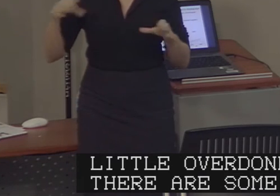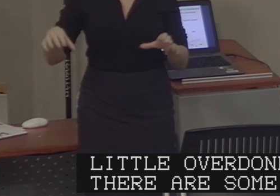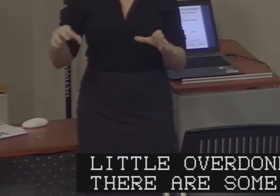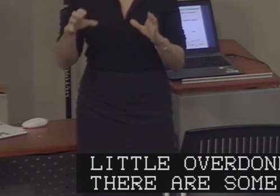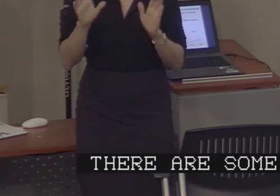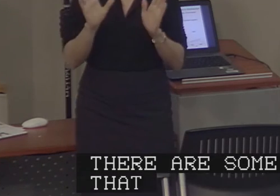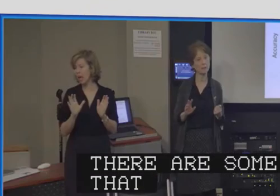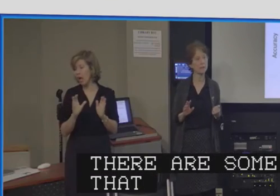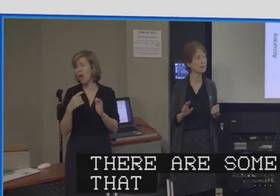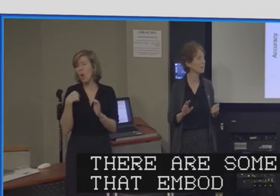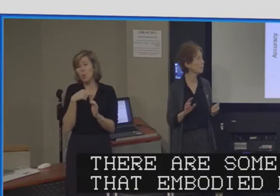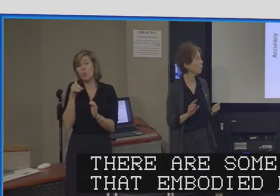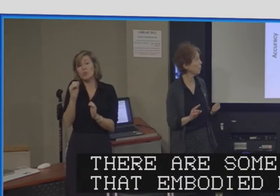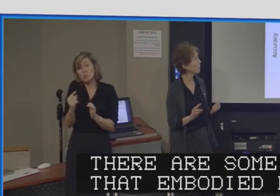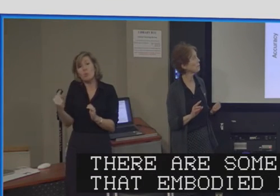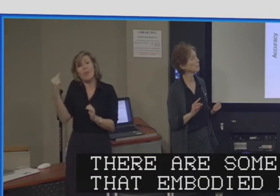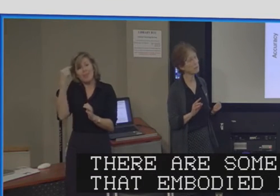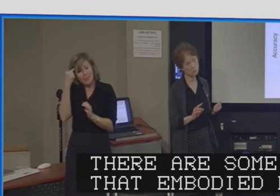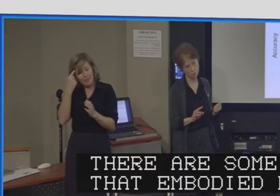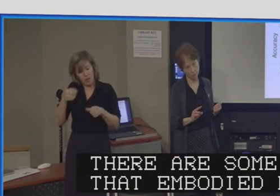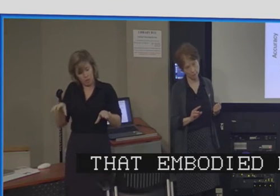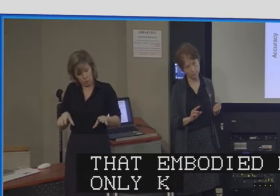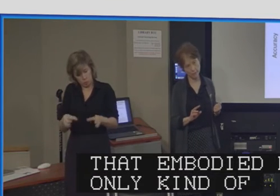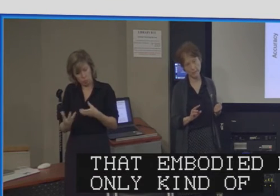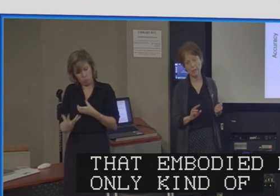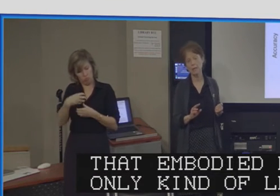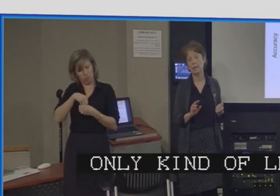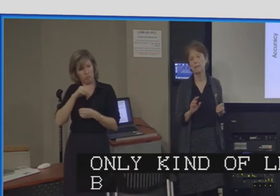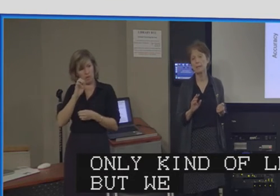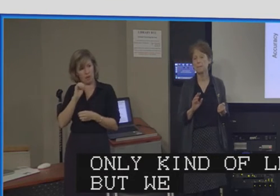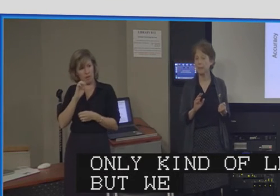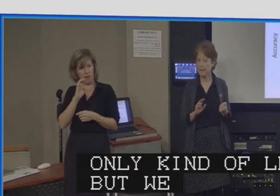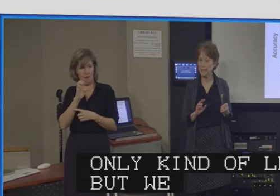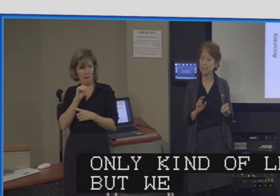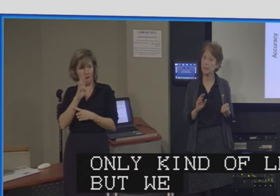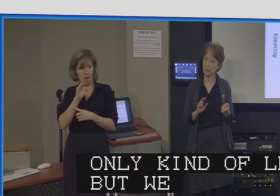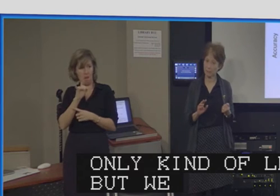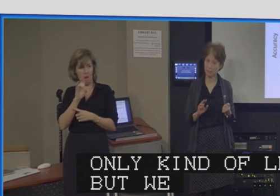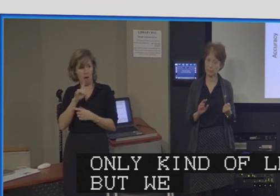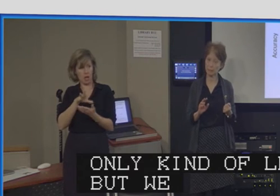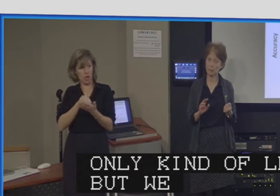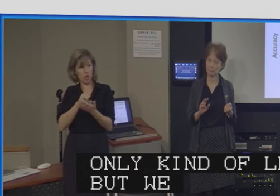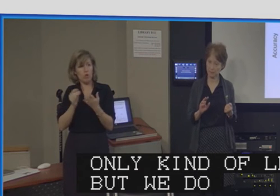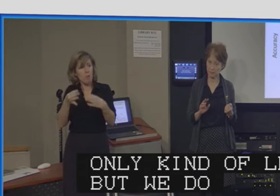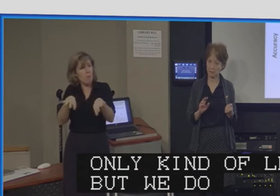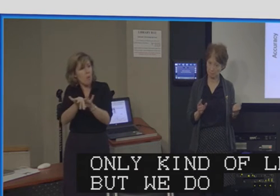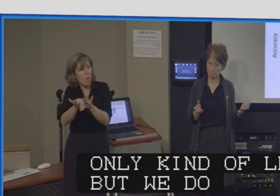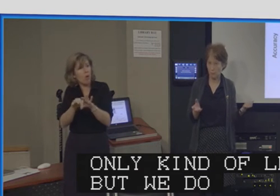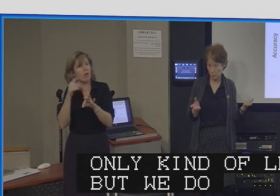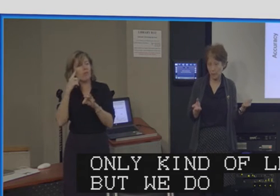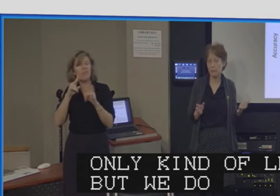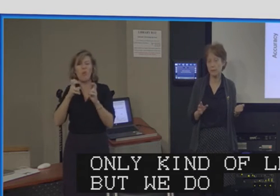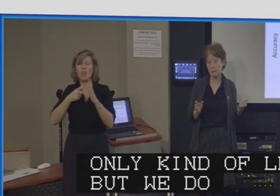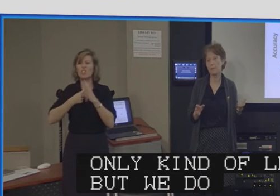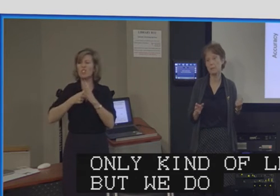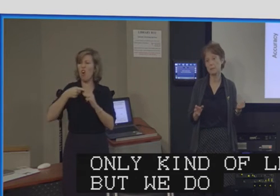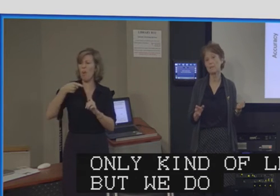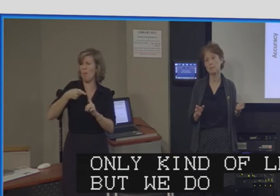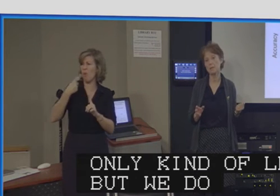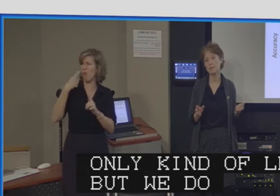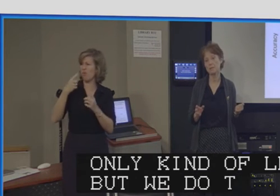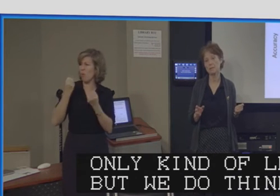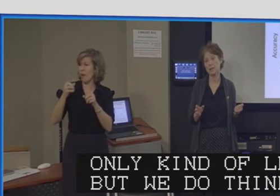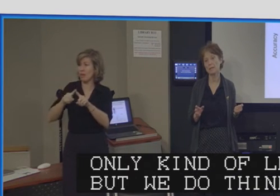that embodied learning is an important starting point in many kinds of learning, including